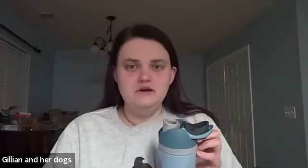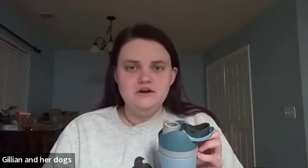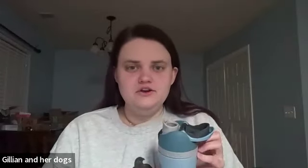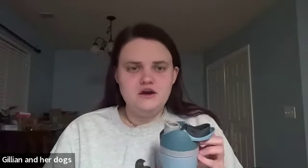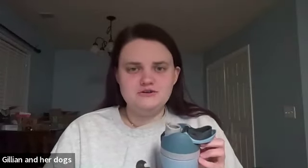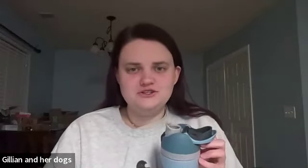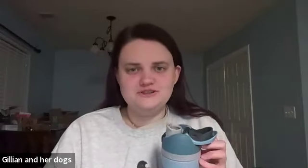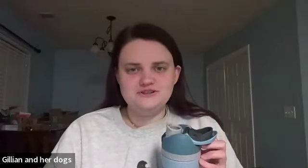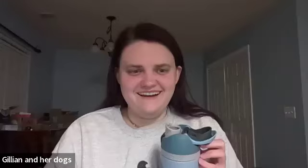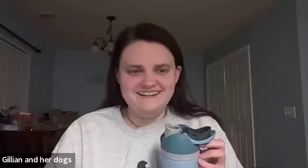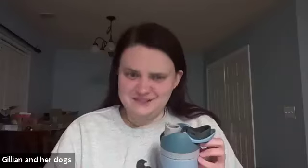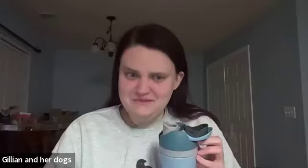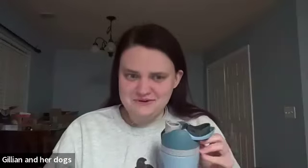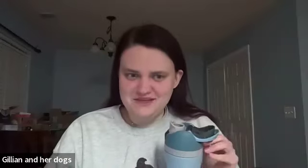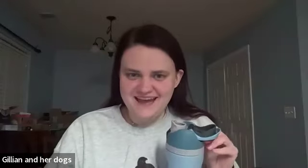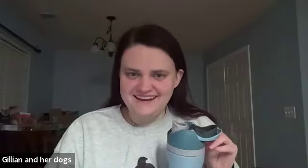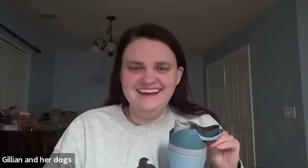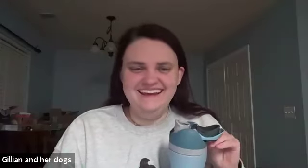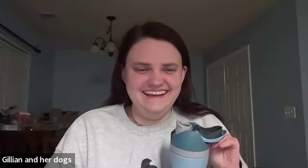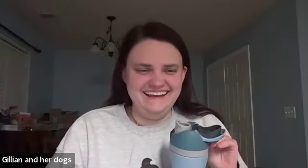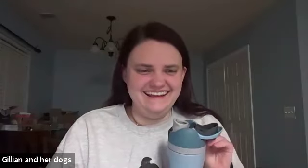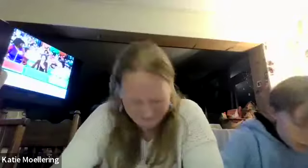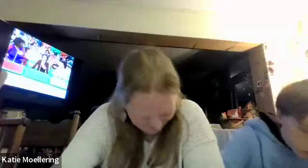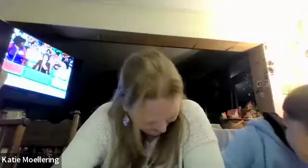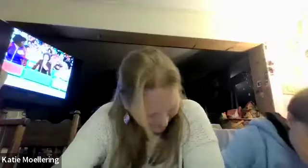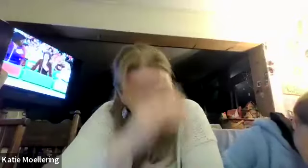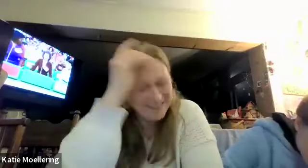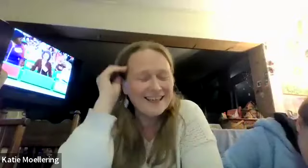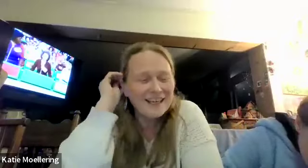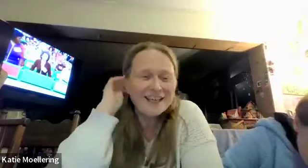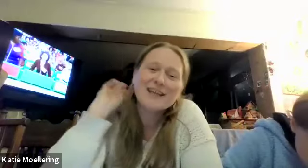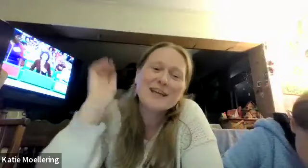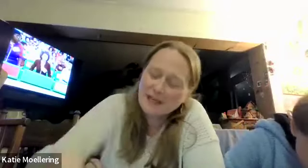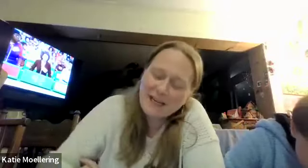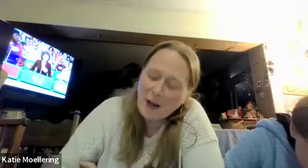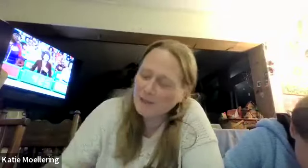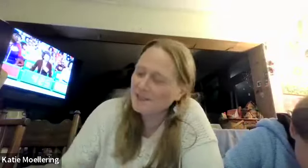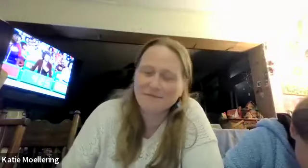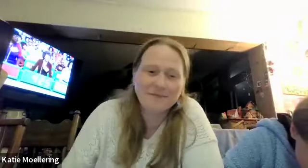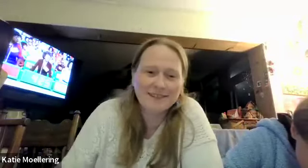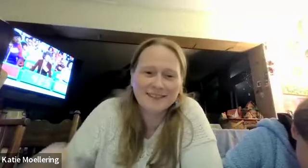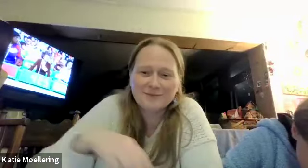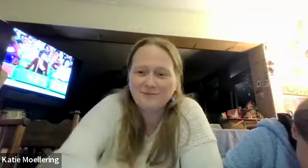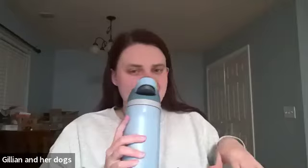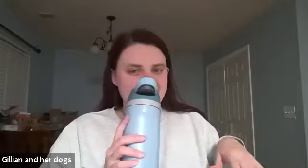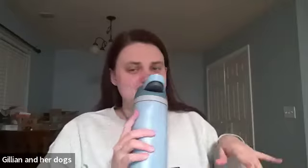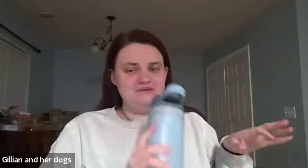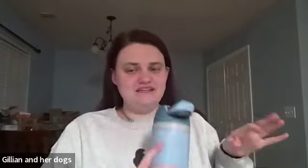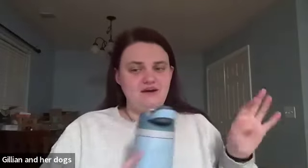went, no, surely not. Do you remember that? I was Like it flabbergasted. happens. It was bad. I was like,